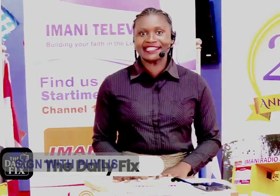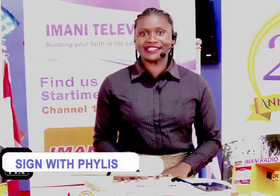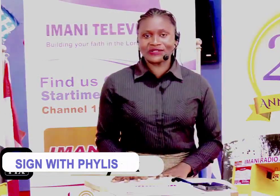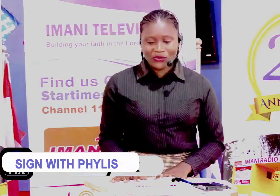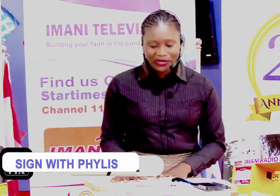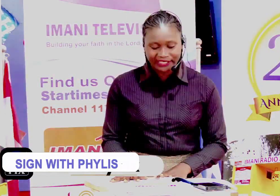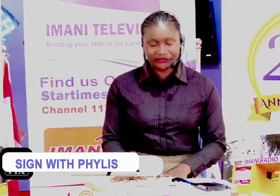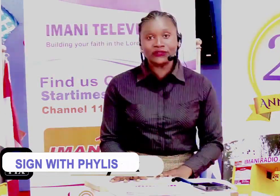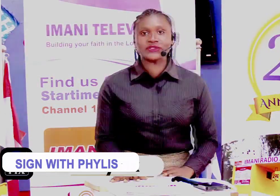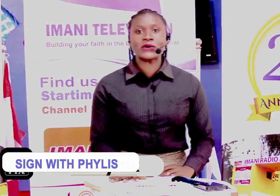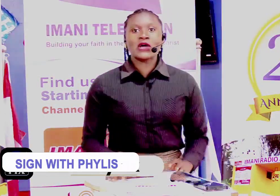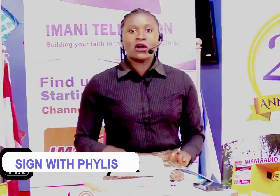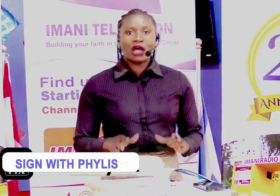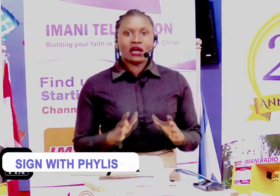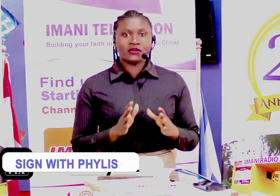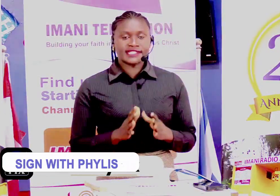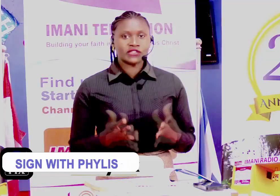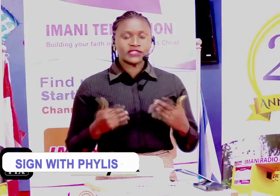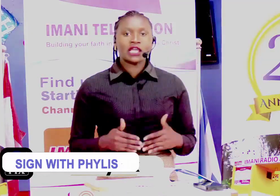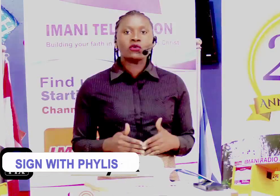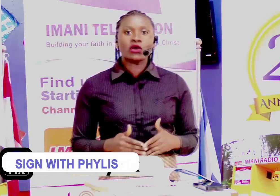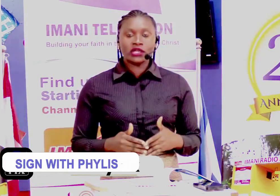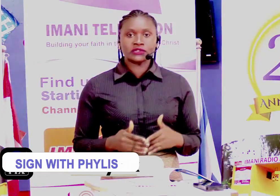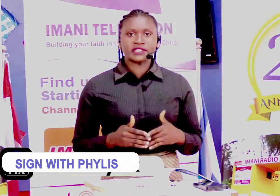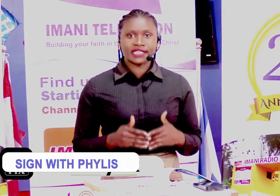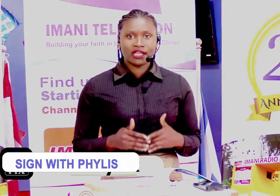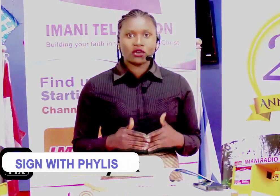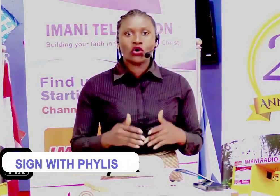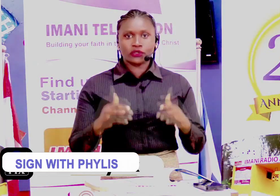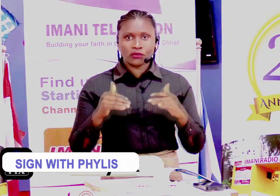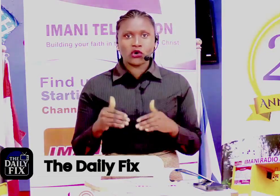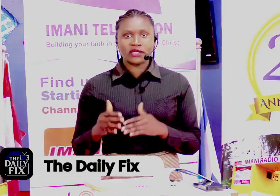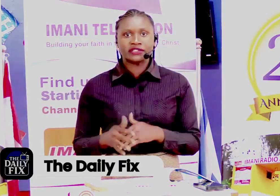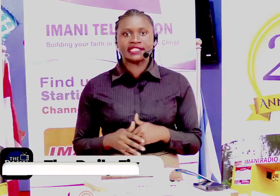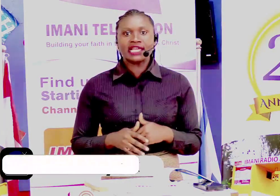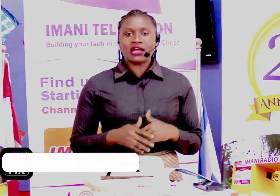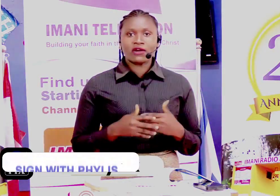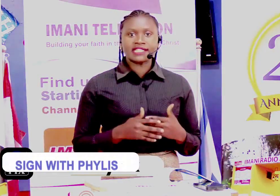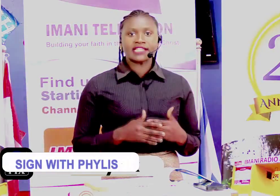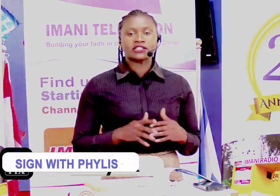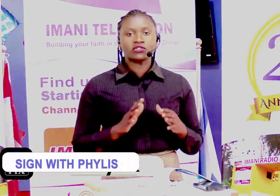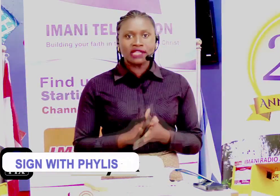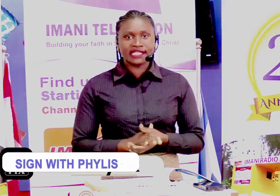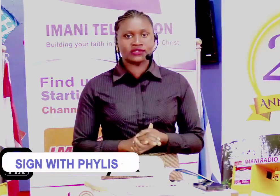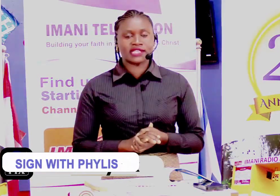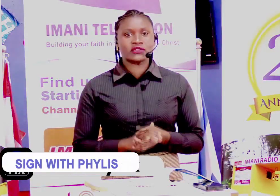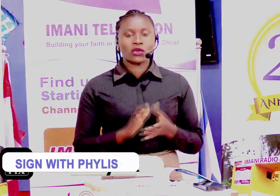so wonderful. So, we say today we are going to take on pronouns. I want us just to say on the